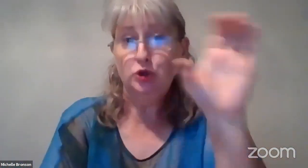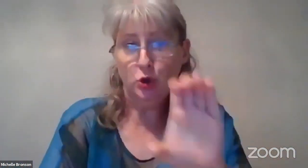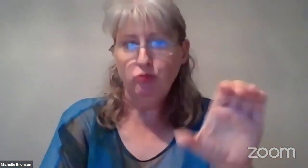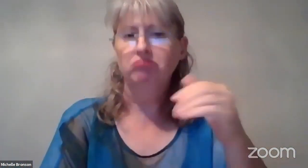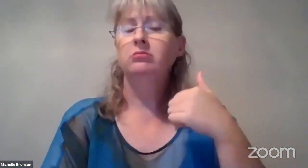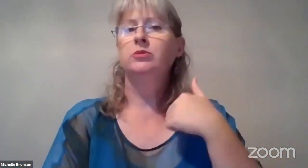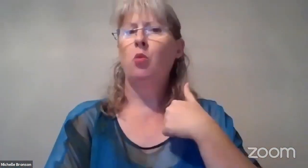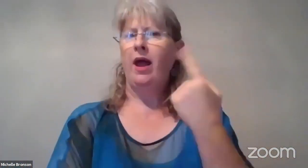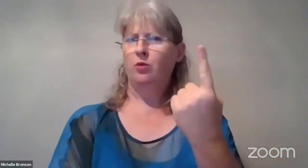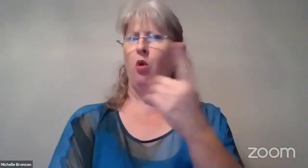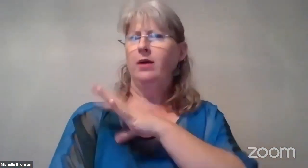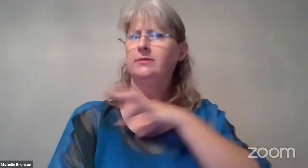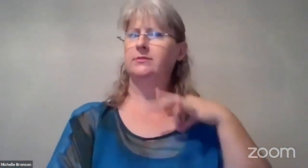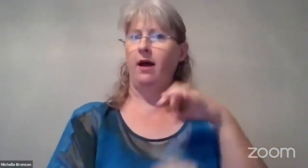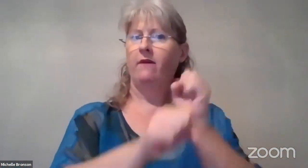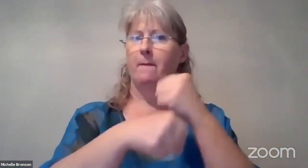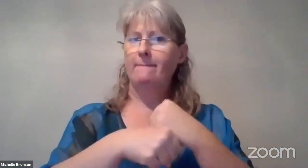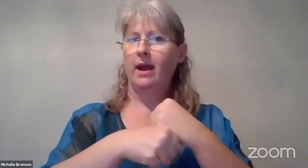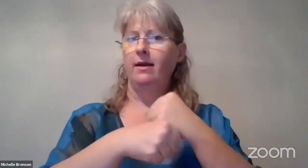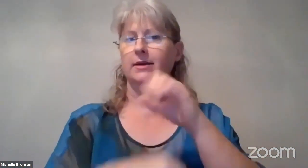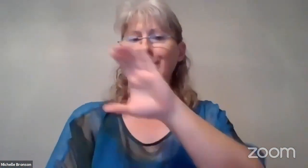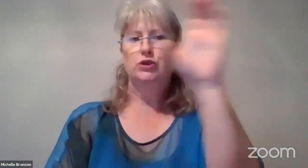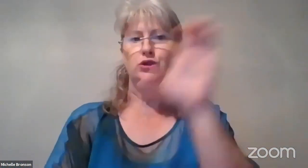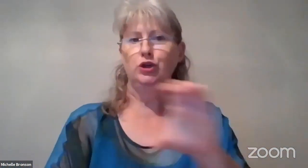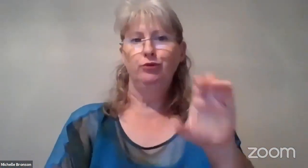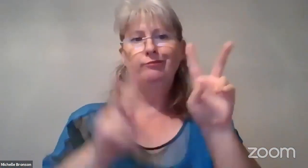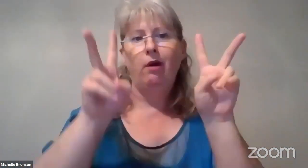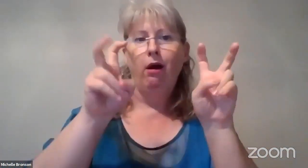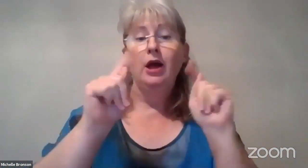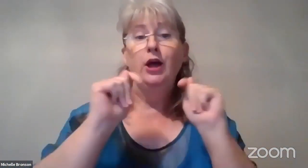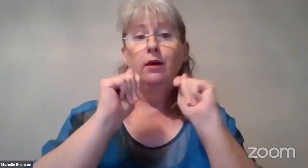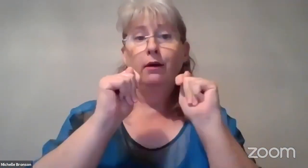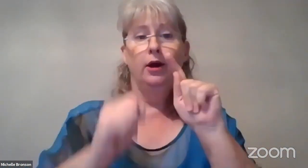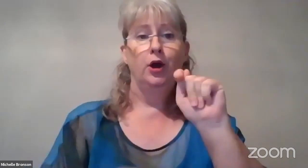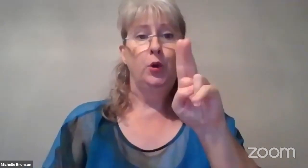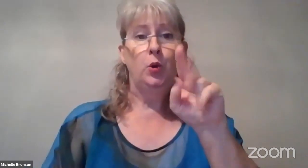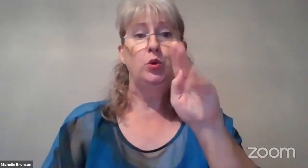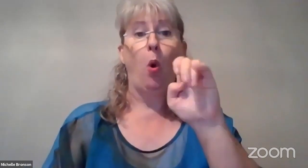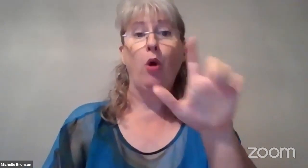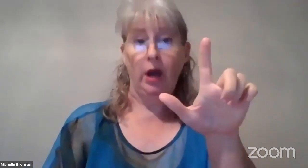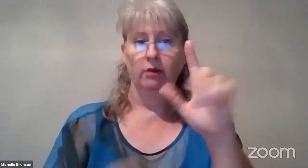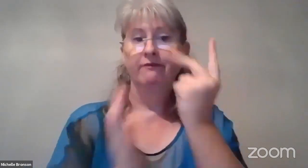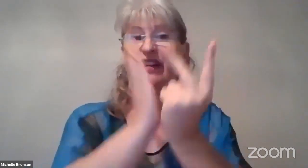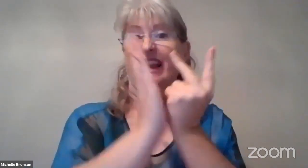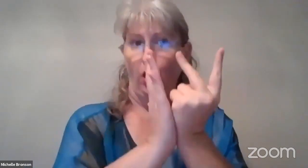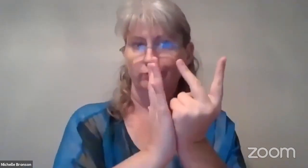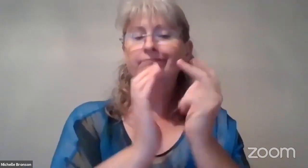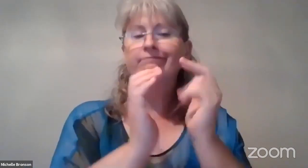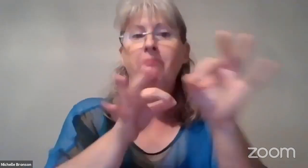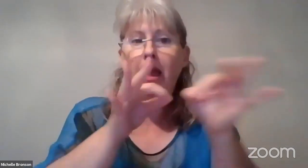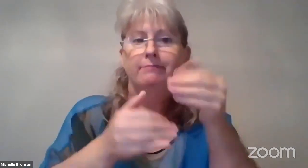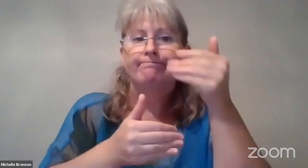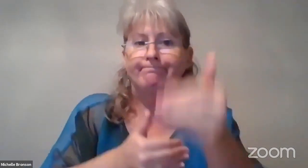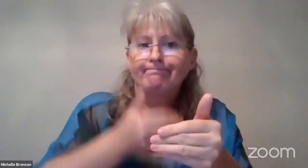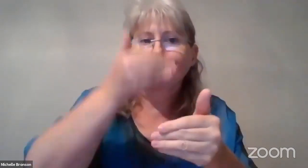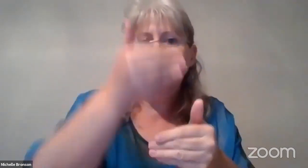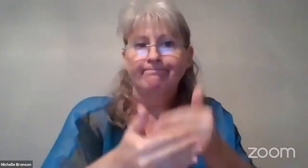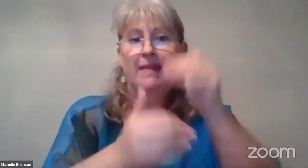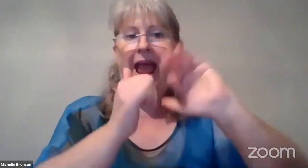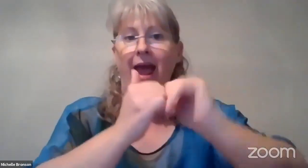the same time, trying to teach clients and consumers how to use Zoom. And one of our Zoom tutorial videos